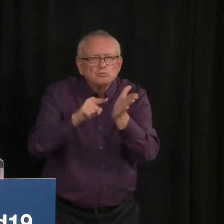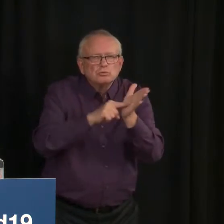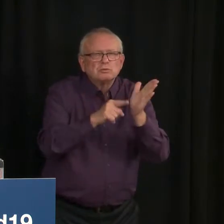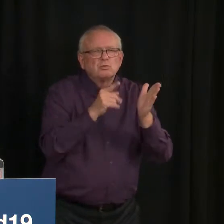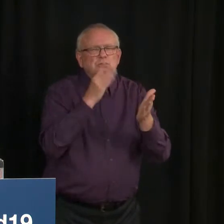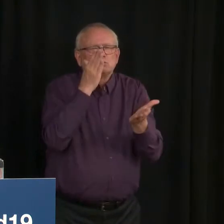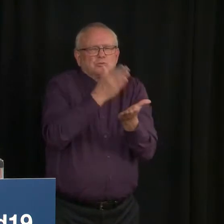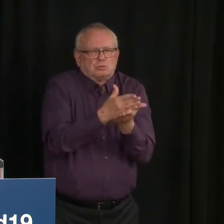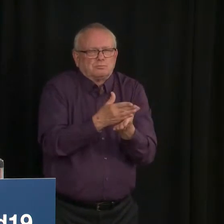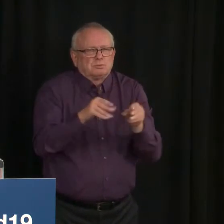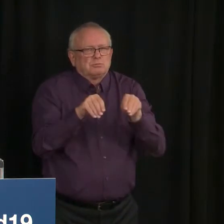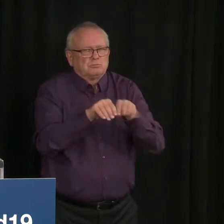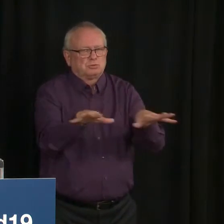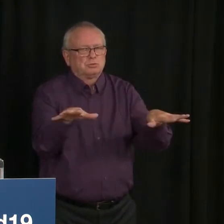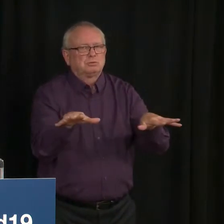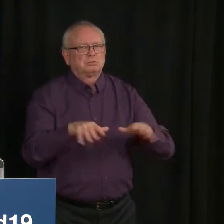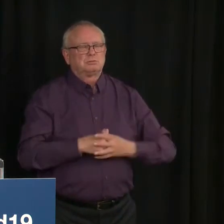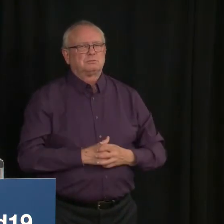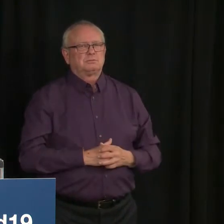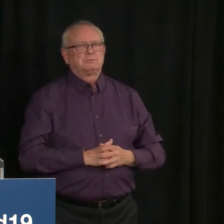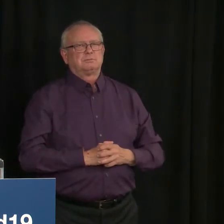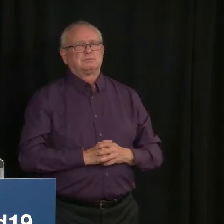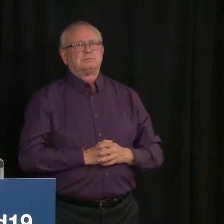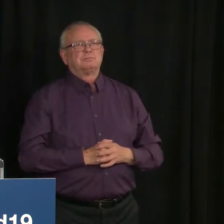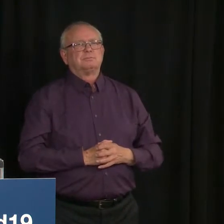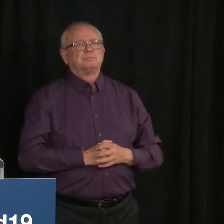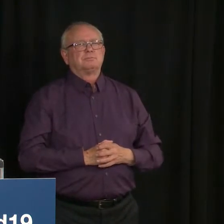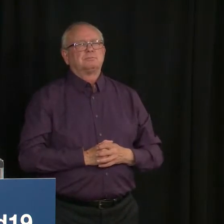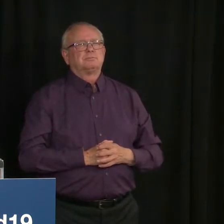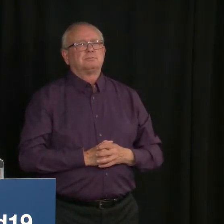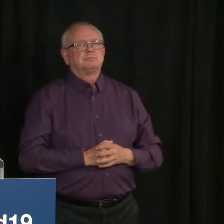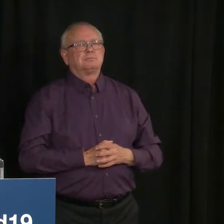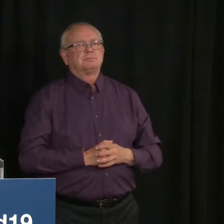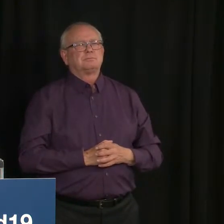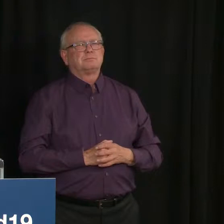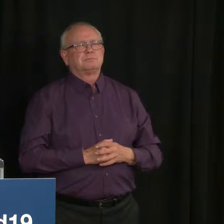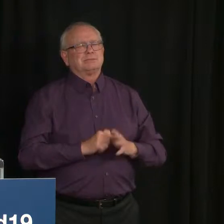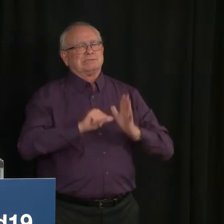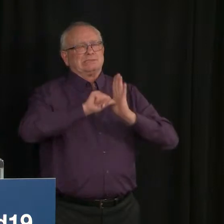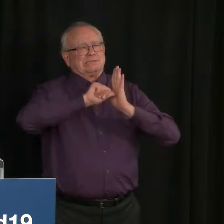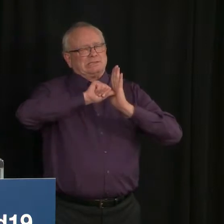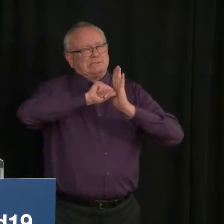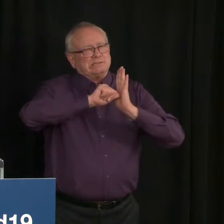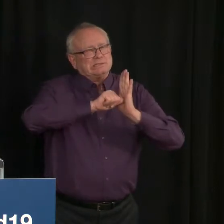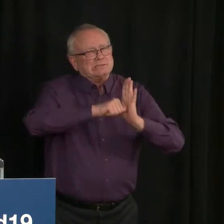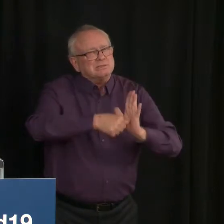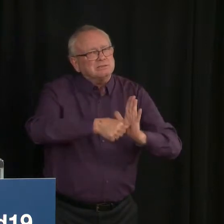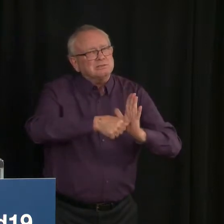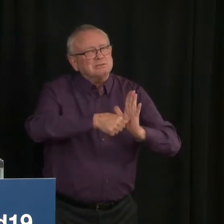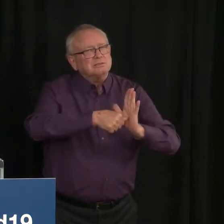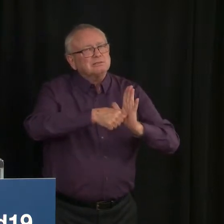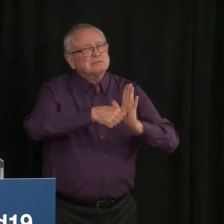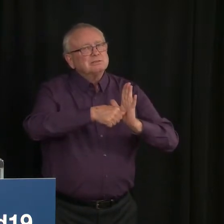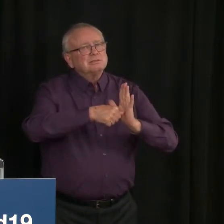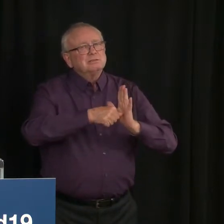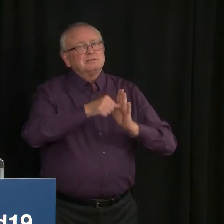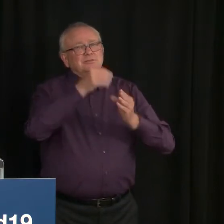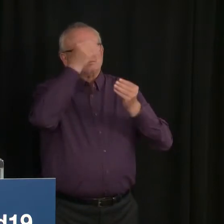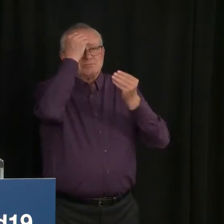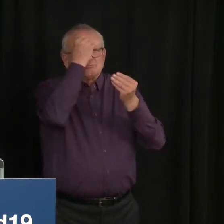3, again, I want to make sure that people understand that the shift that we're needing to make